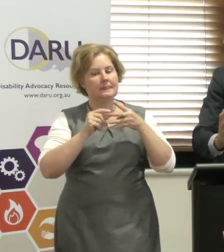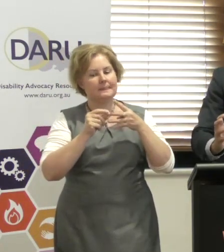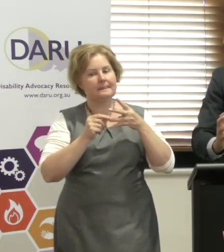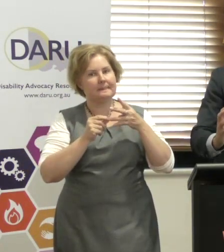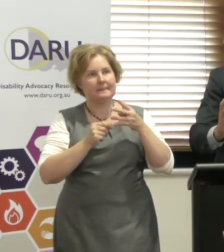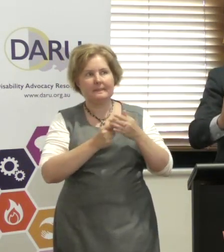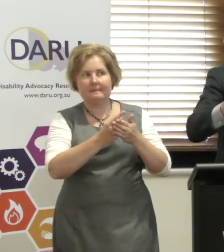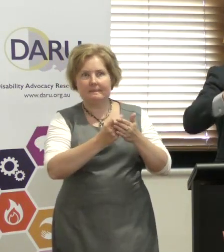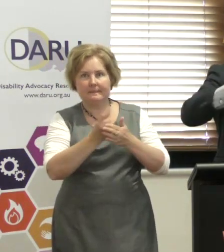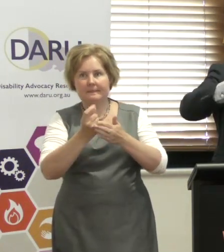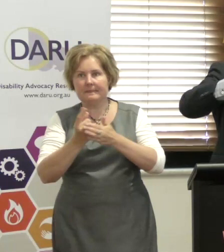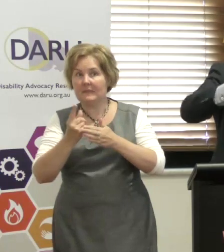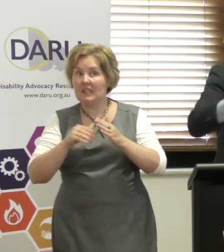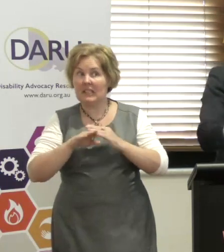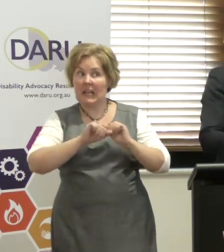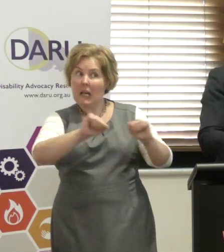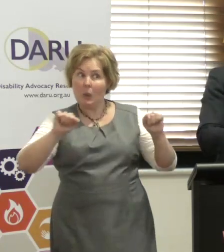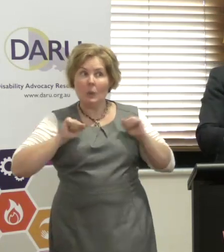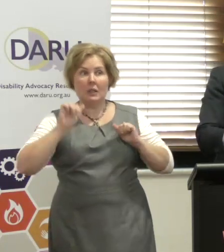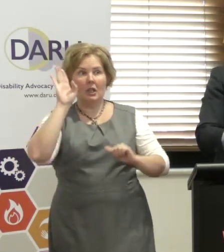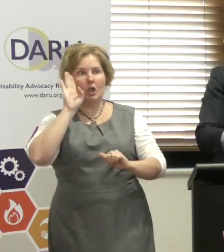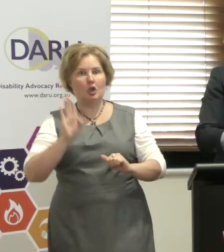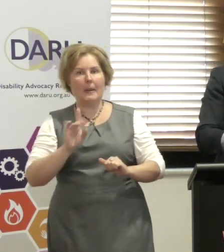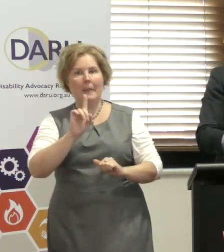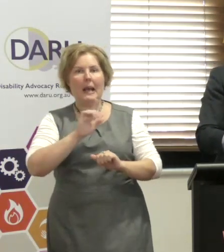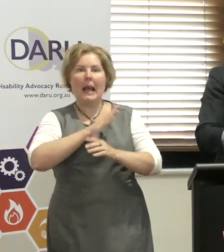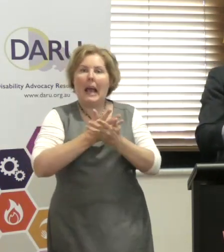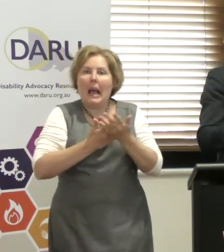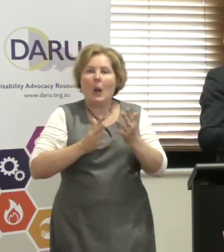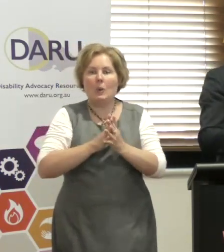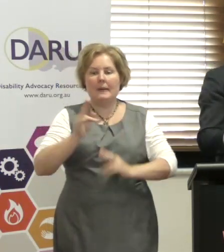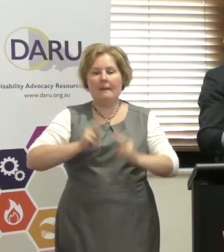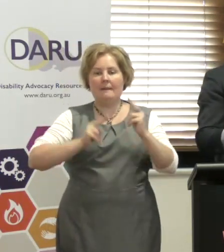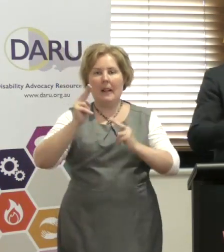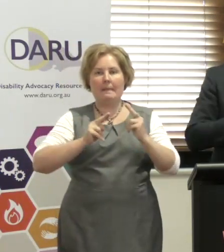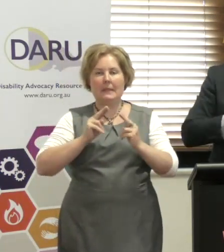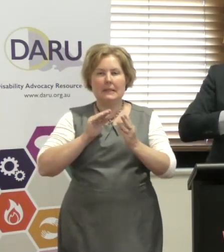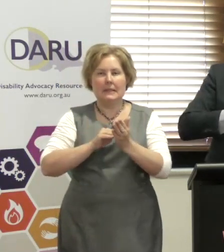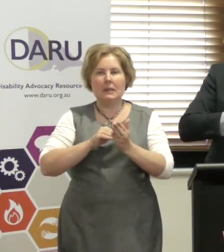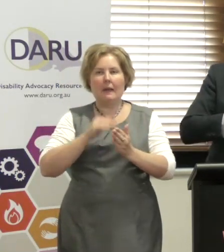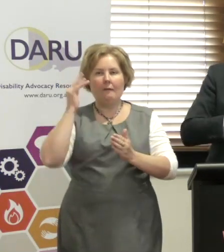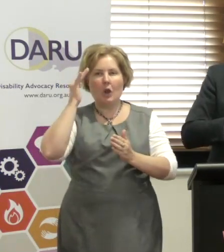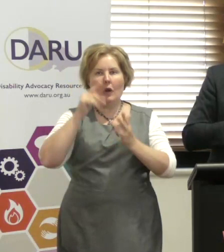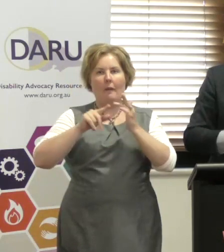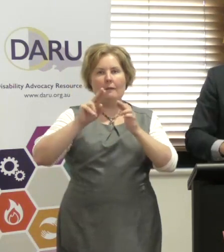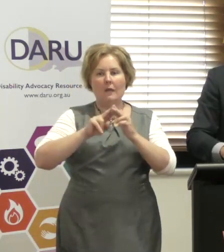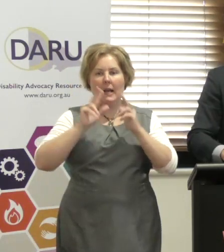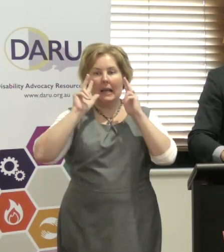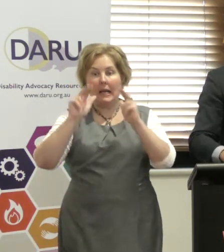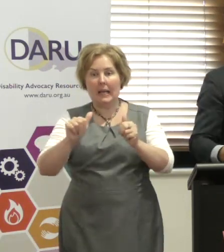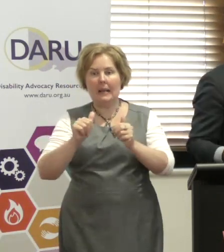our country. But how do we get a philosophy of care that actually makes that person get to where he wants to get